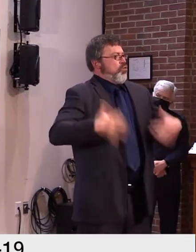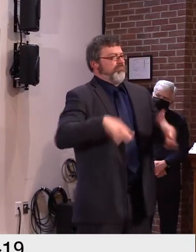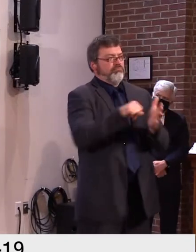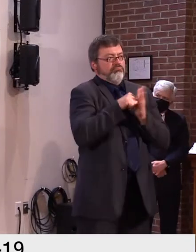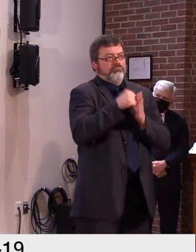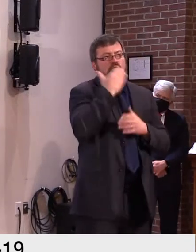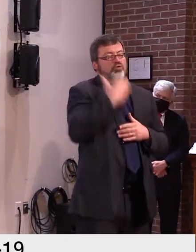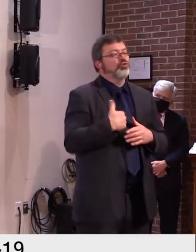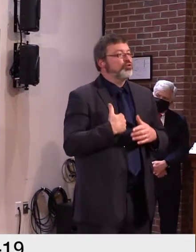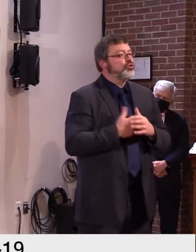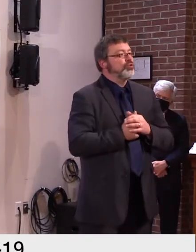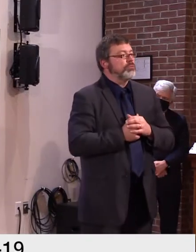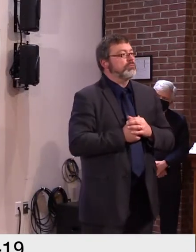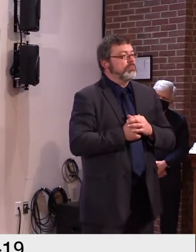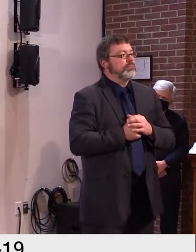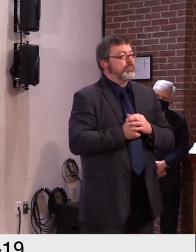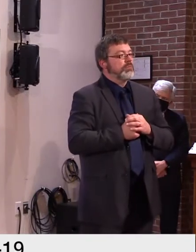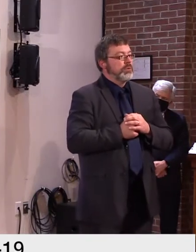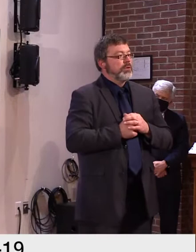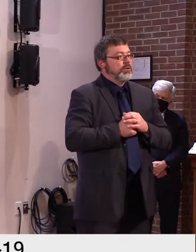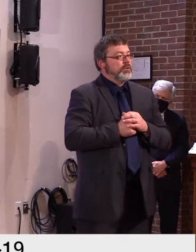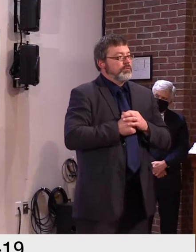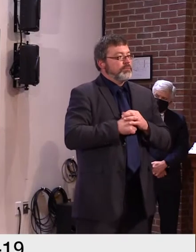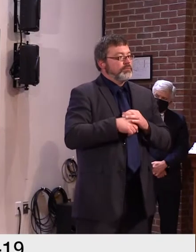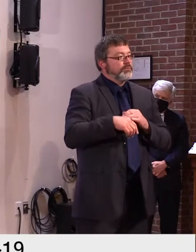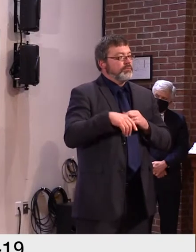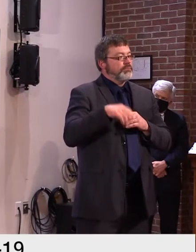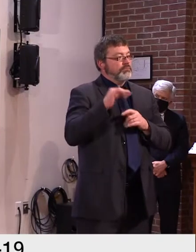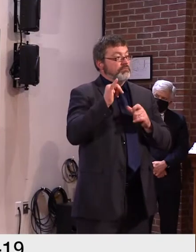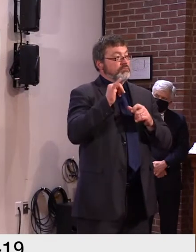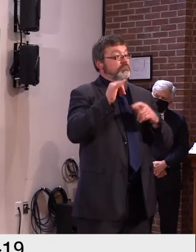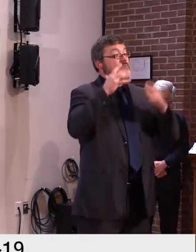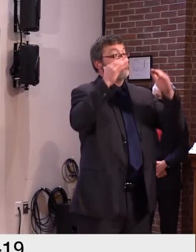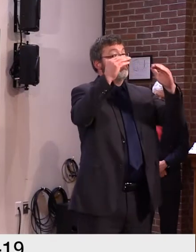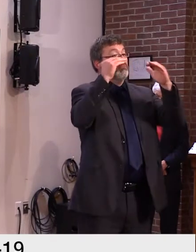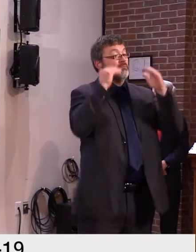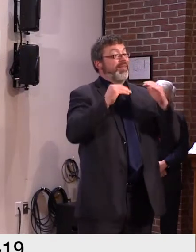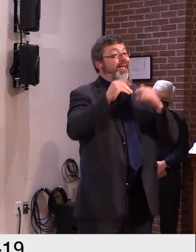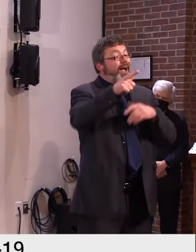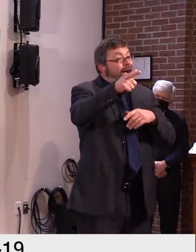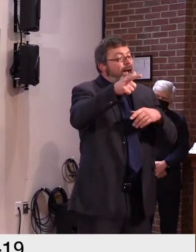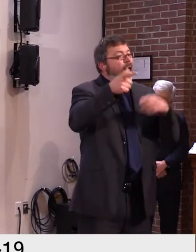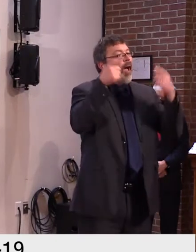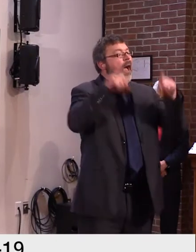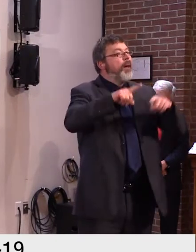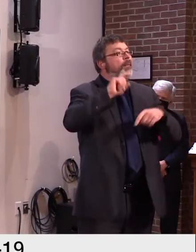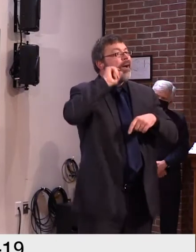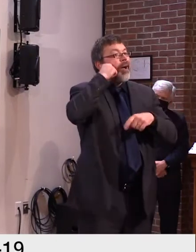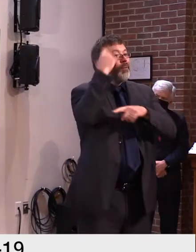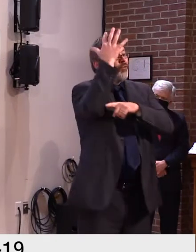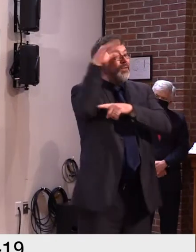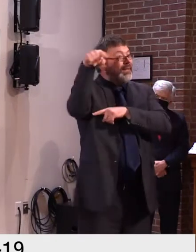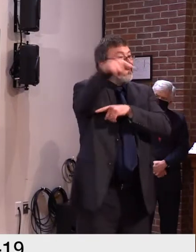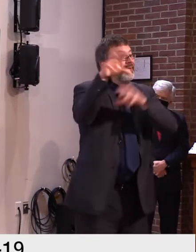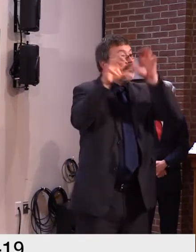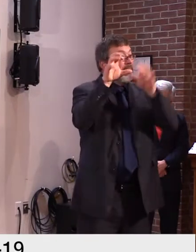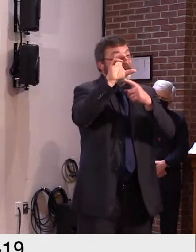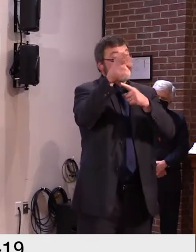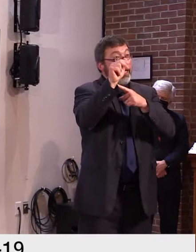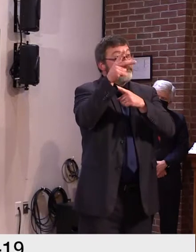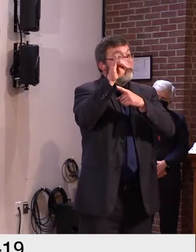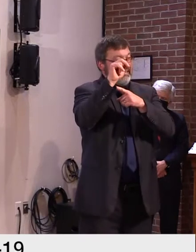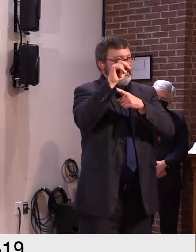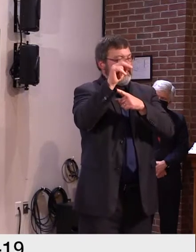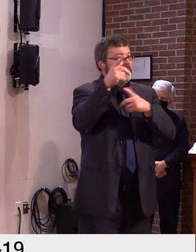There's no risk to the public from apples, the workers, or the staff. And again, if you've been apple picking